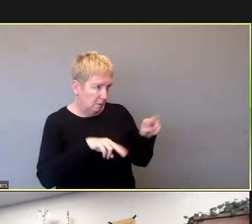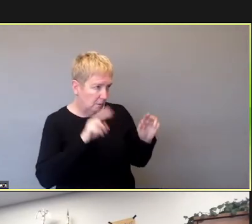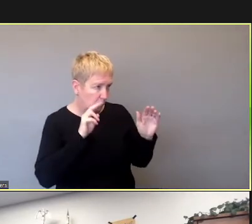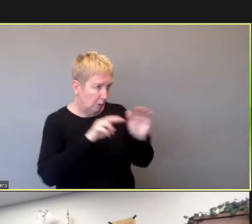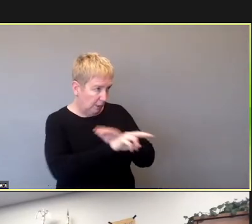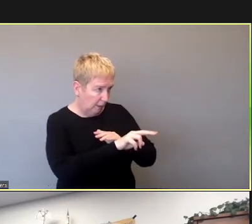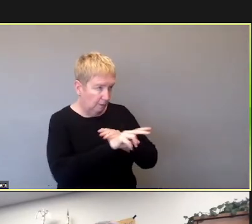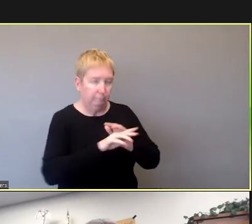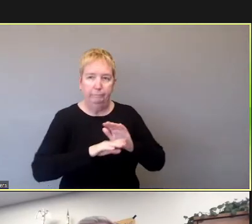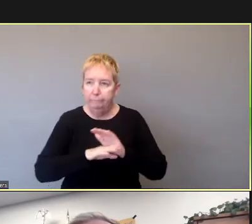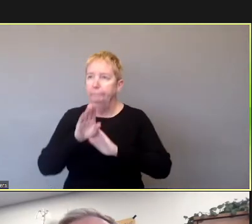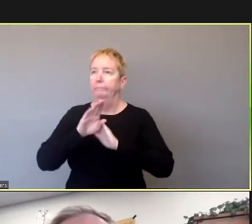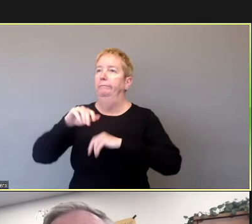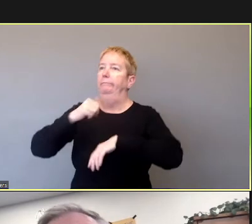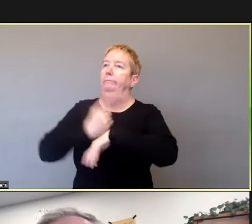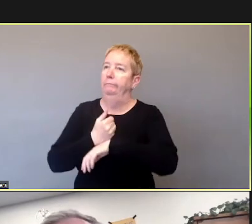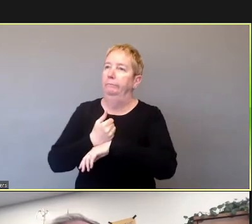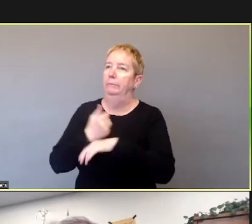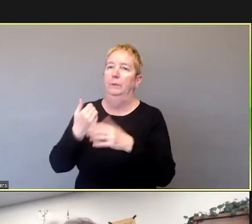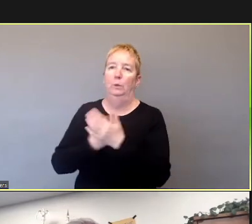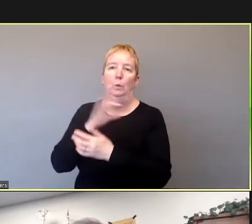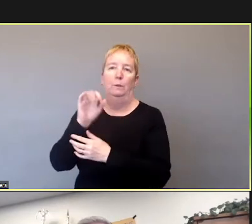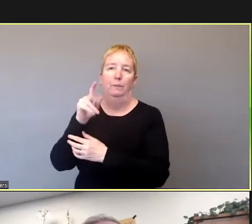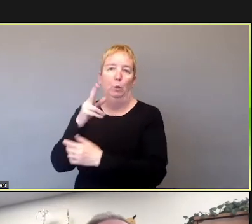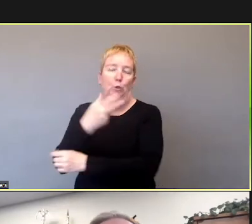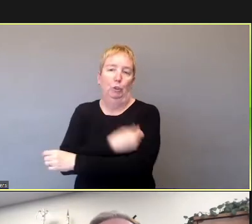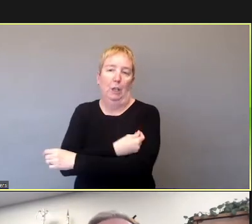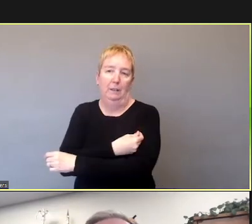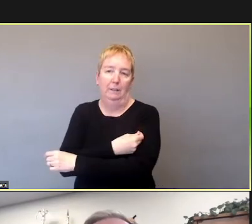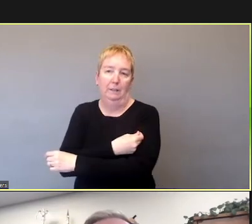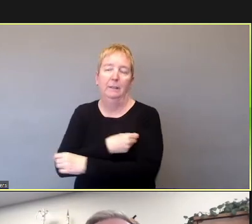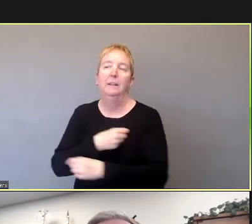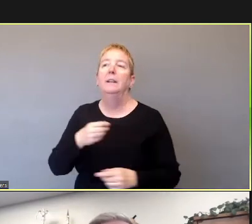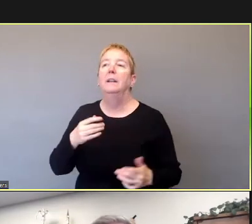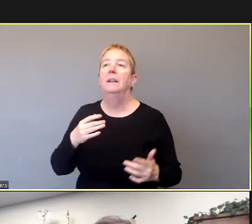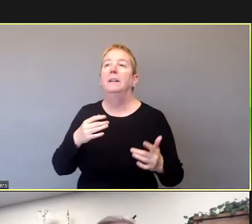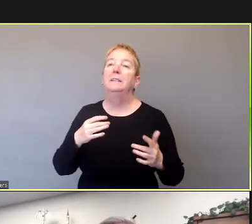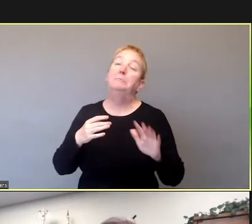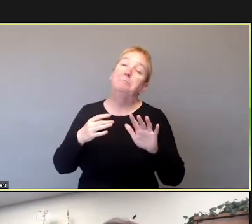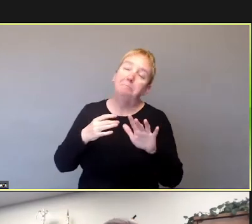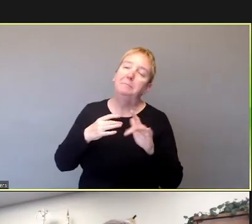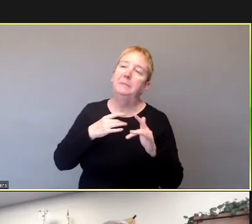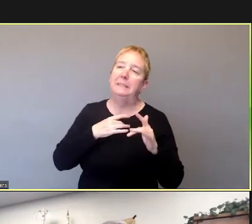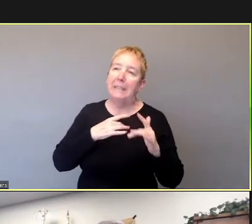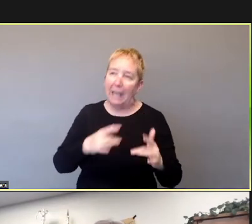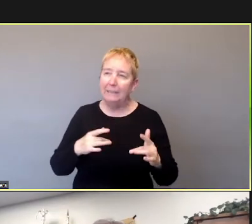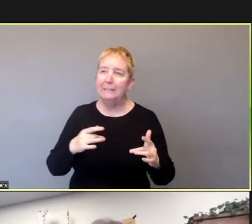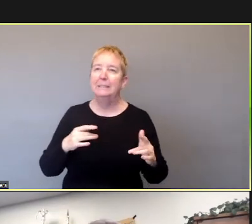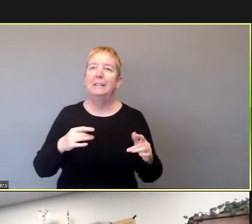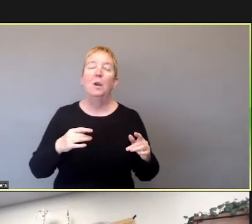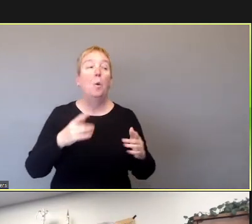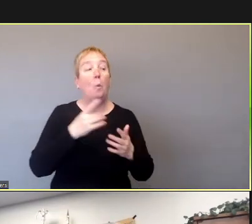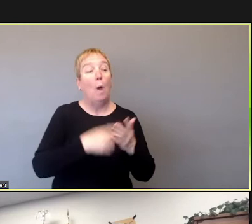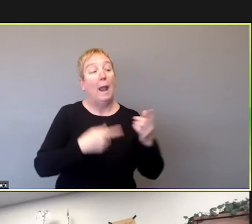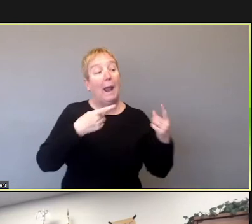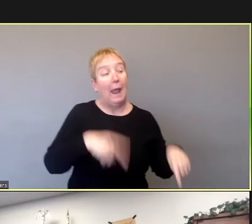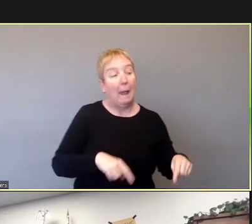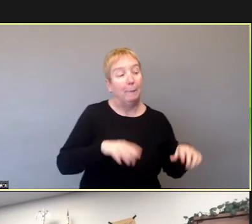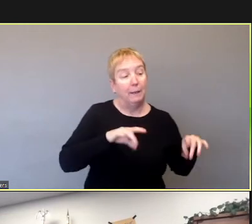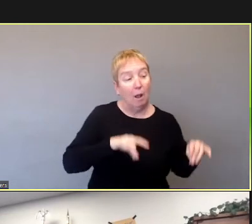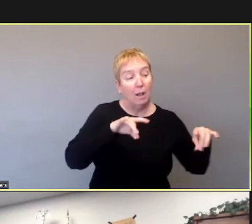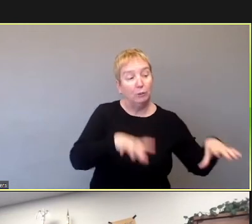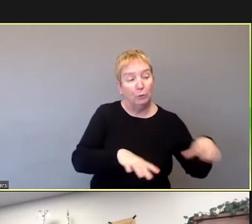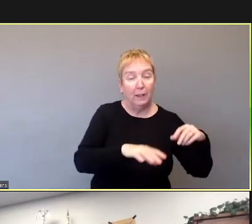point in time. Technically, it's tailored to the flu cases they saw in the winter in Australia, which